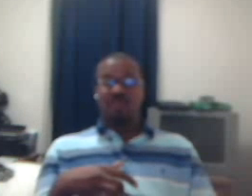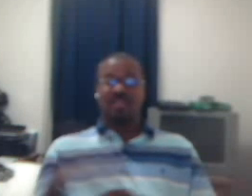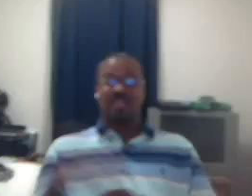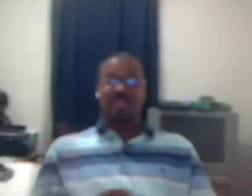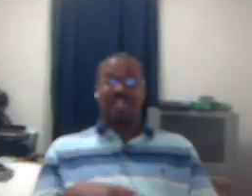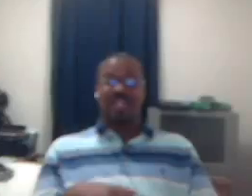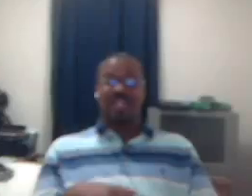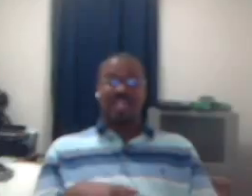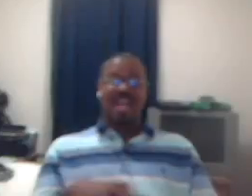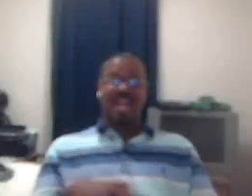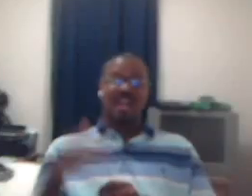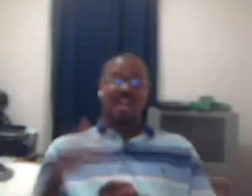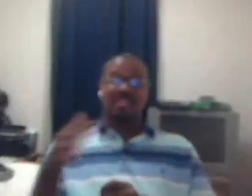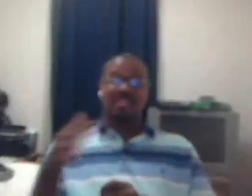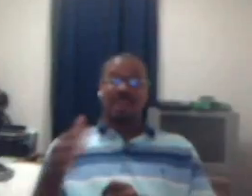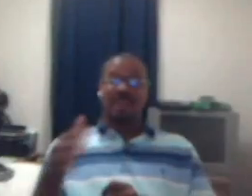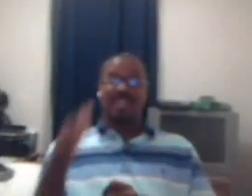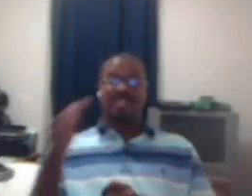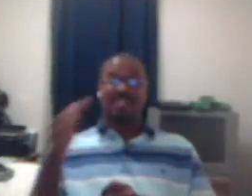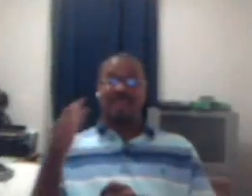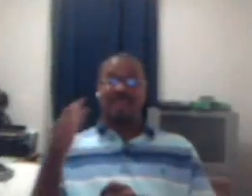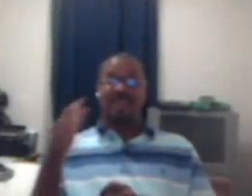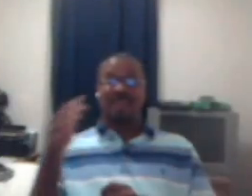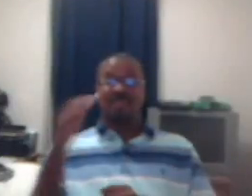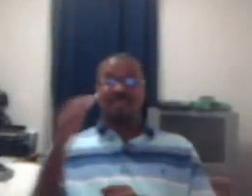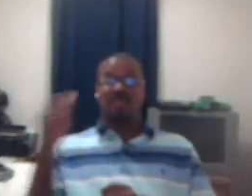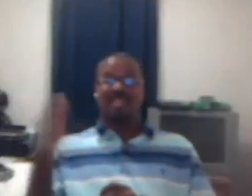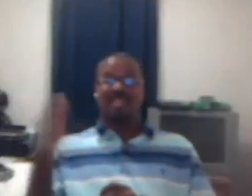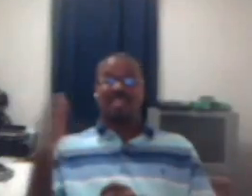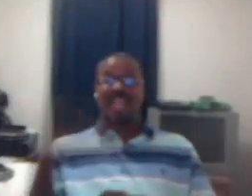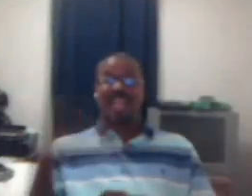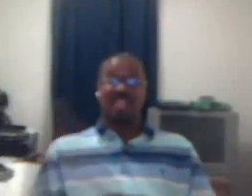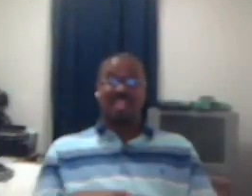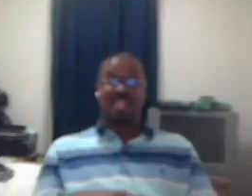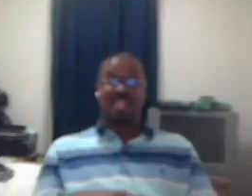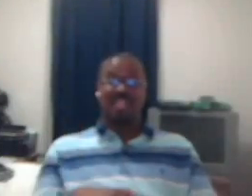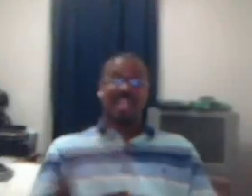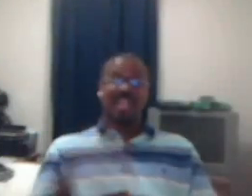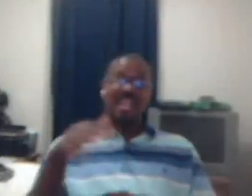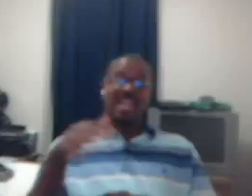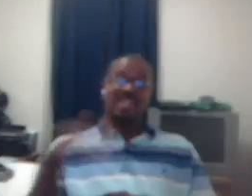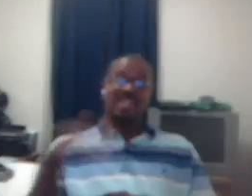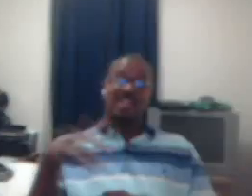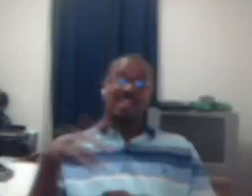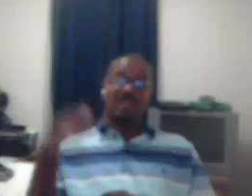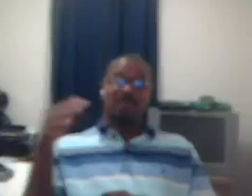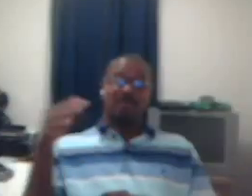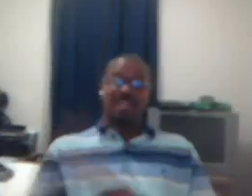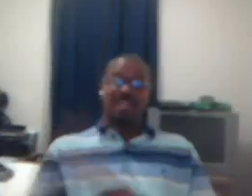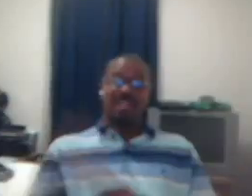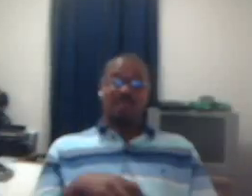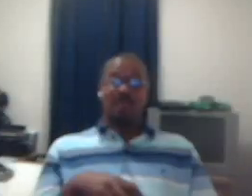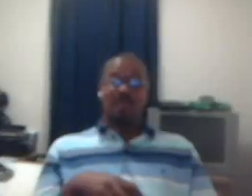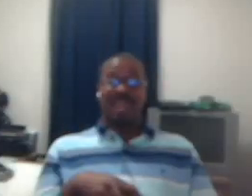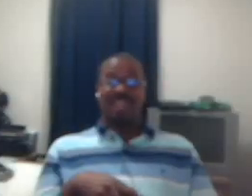and stuff like that, somebody made him so upset and agitated, he had to put that on